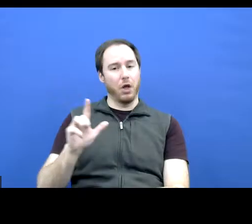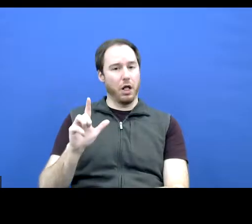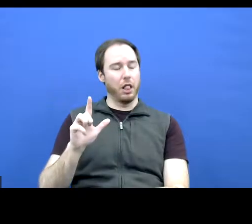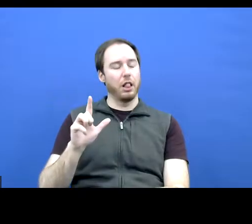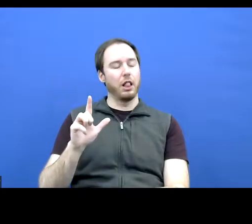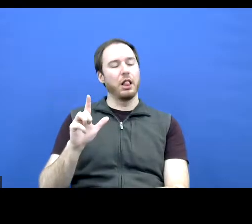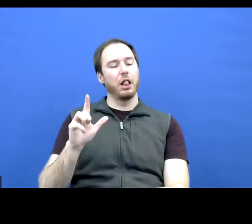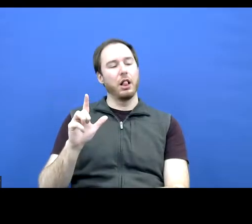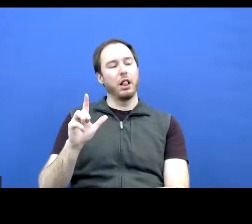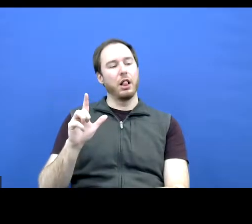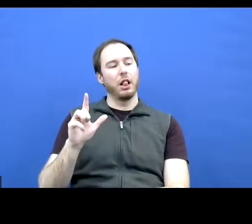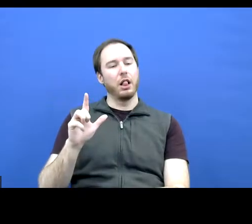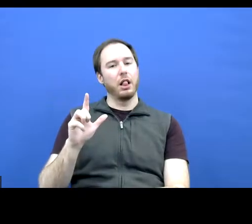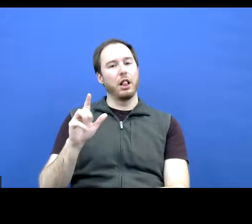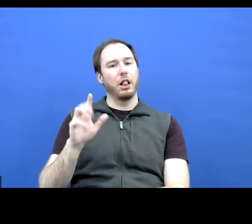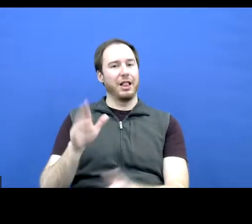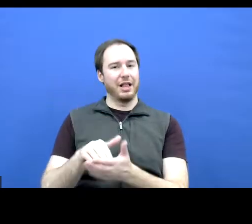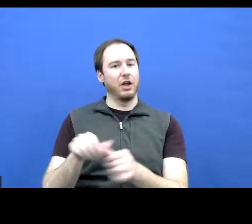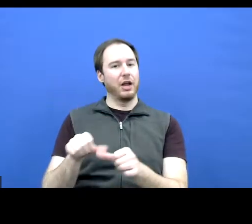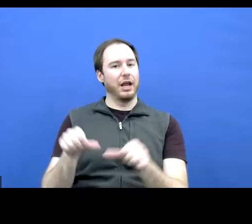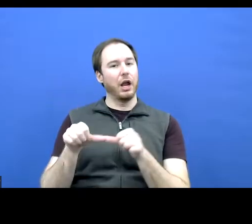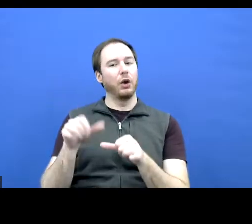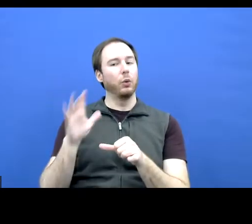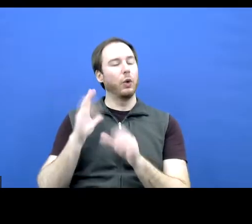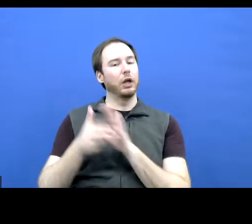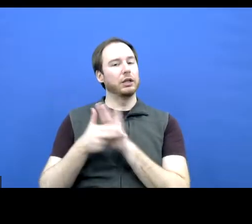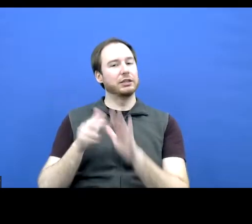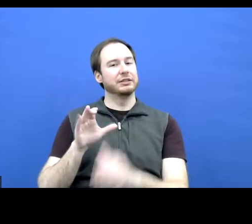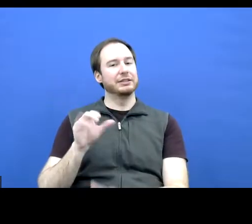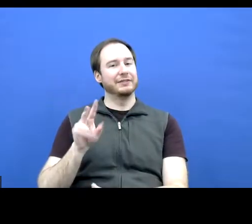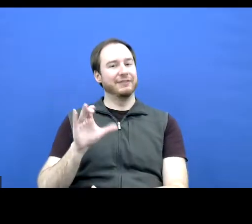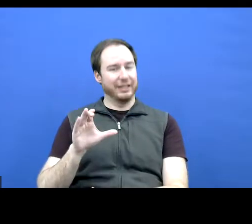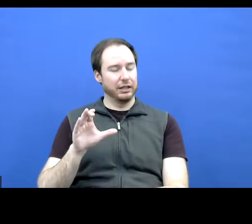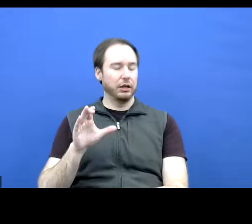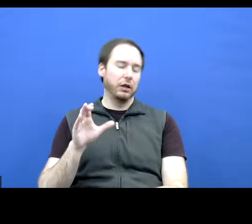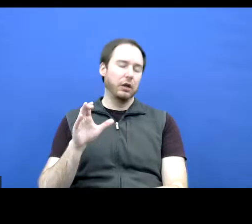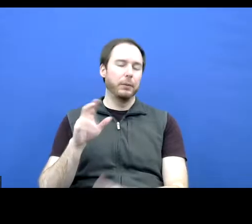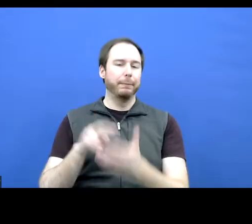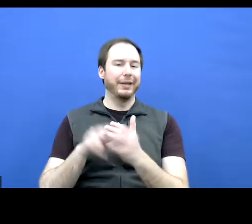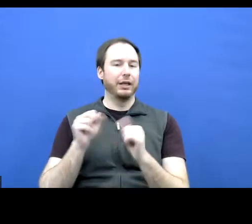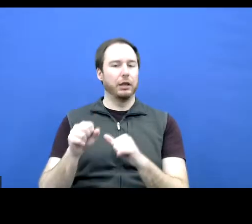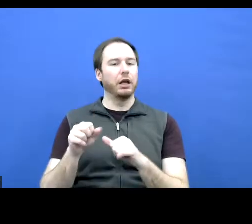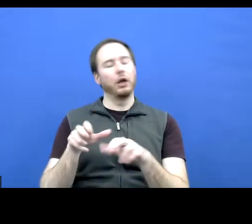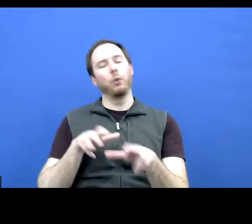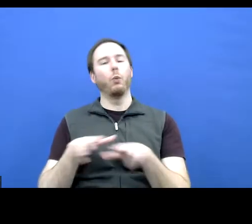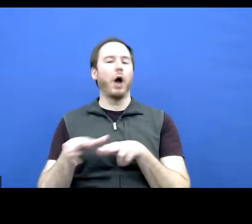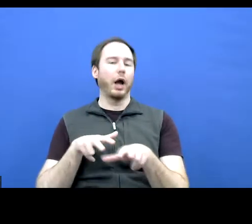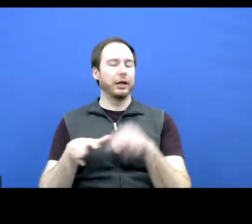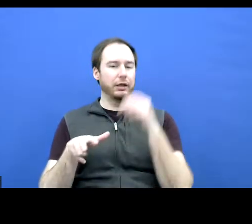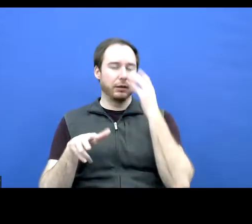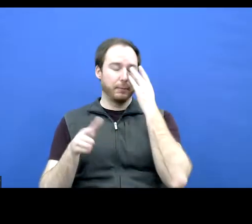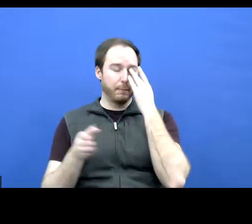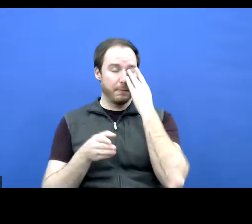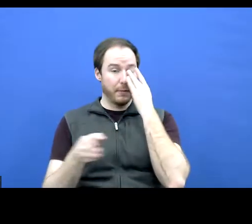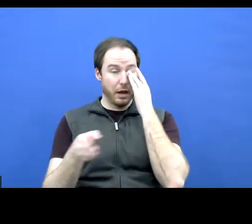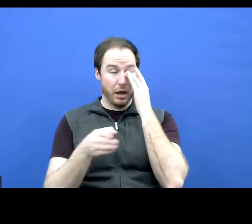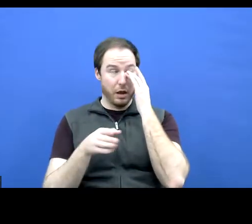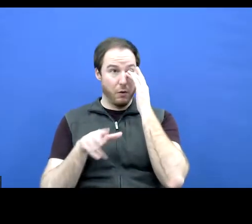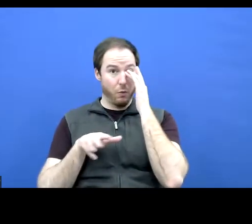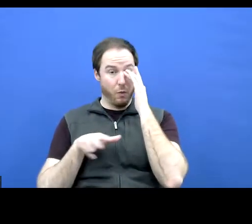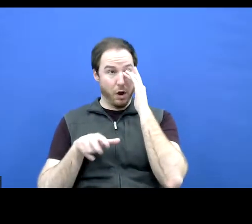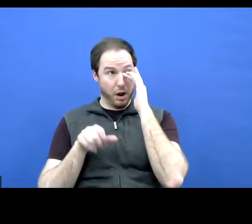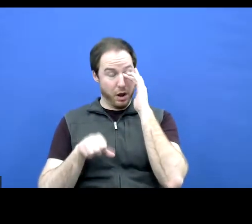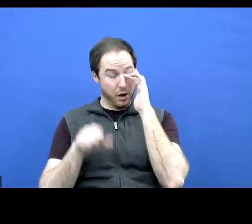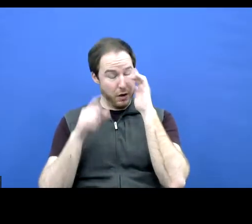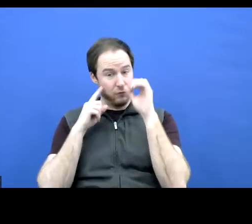mall and central area was civic space. It was, the idea is it could also be walking paths and walking area for